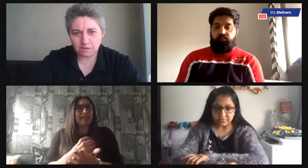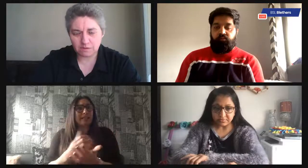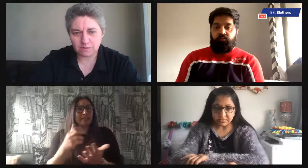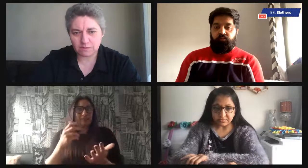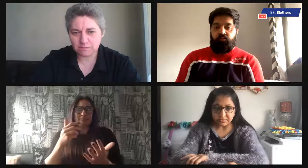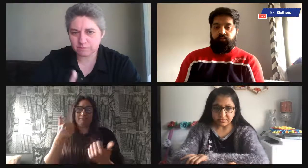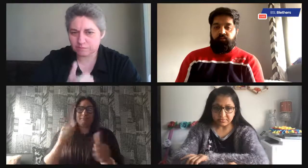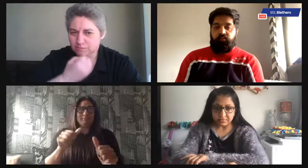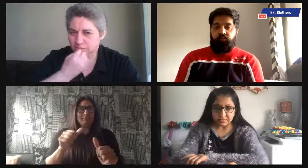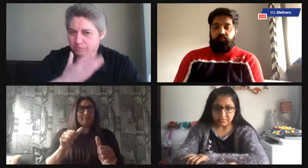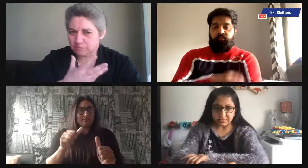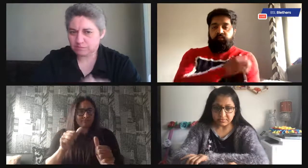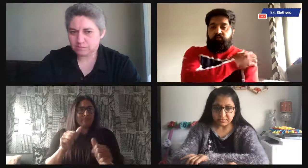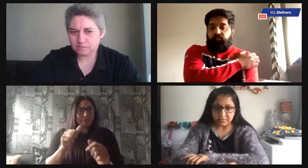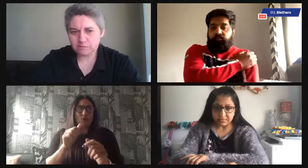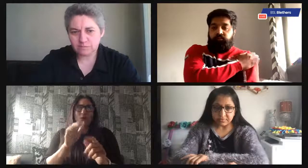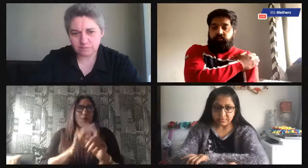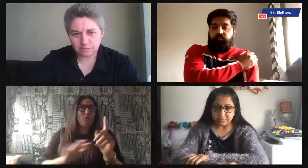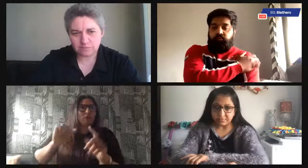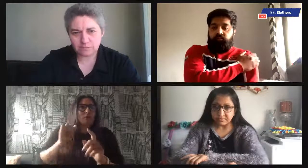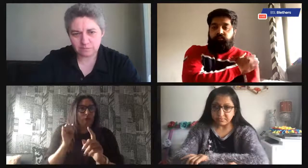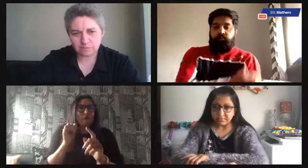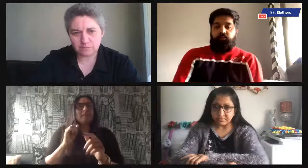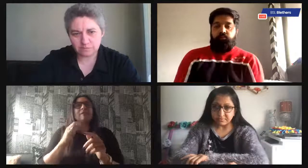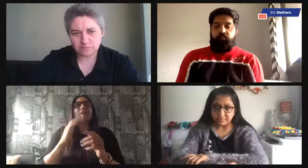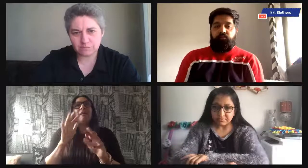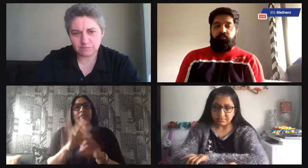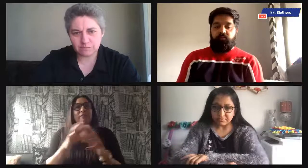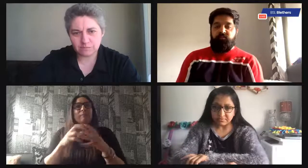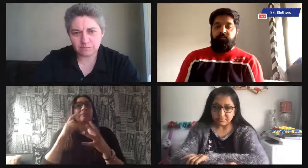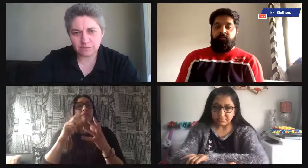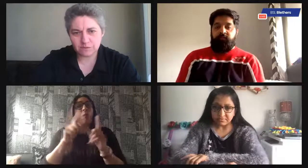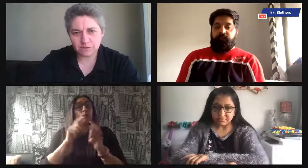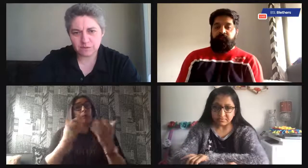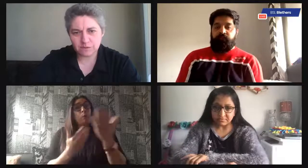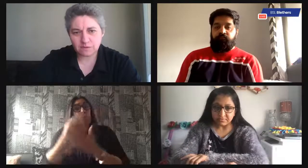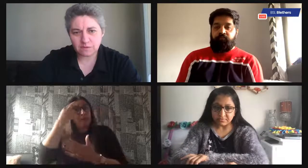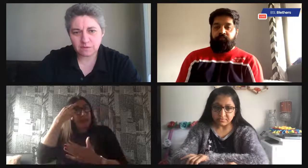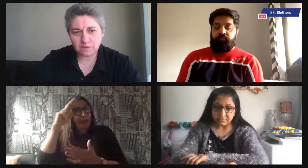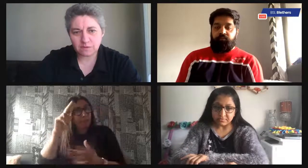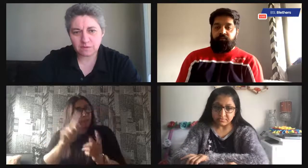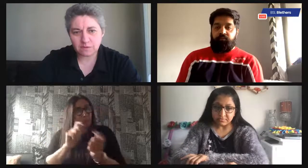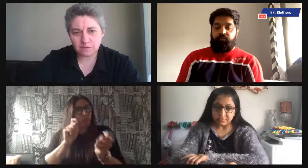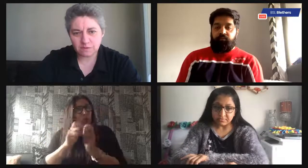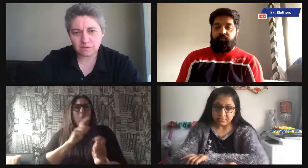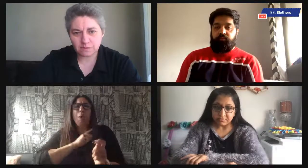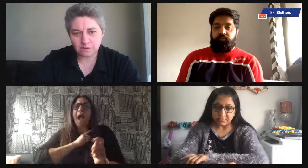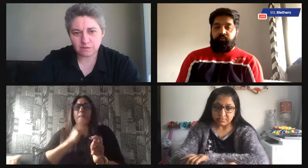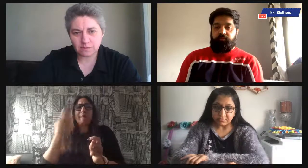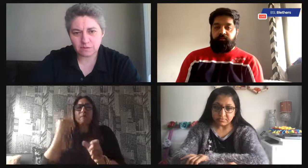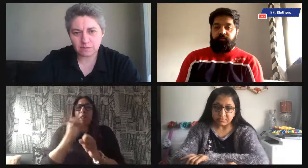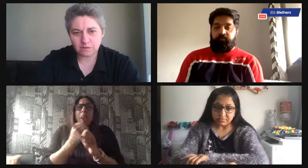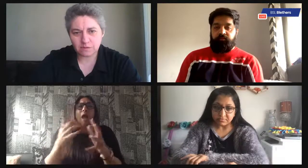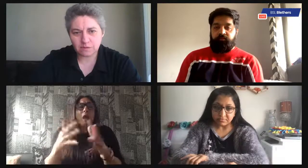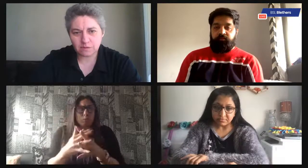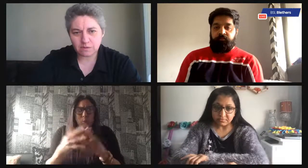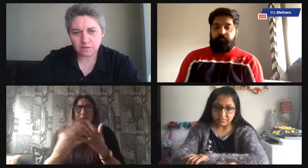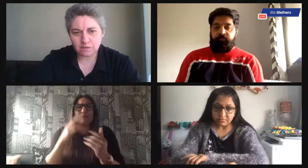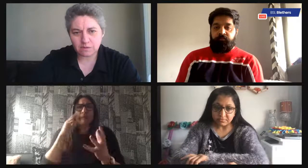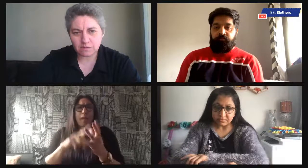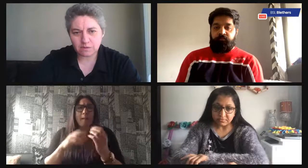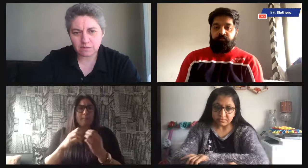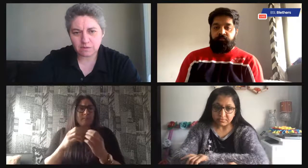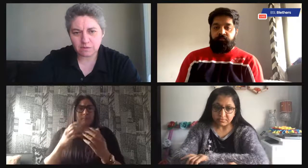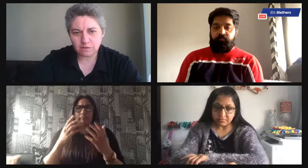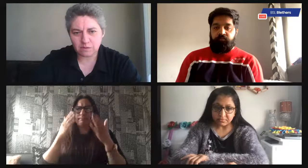but eventually we got it and we became a registered charity, a Scottish charity. And we also changed our